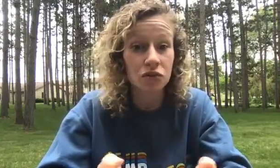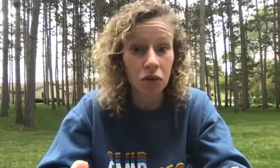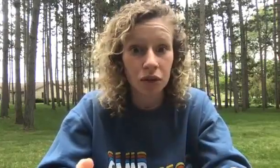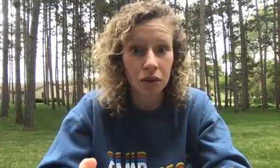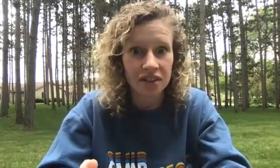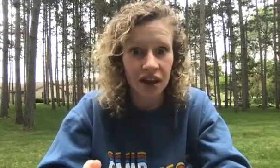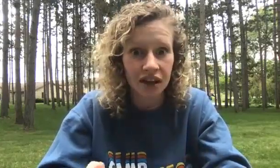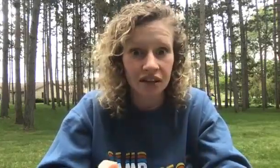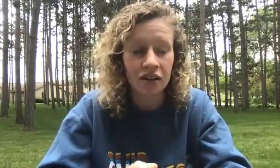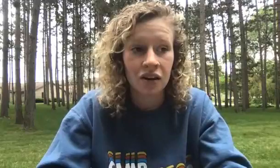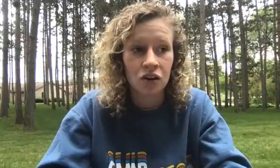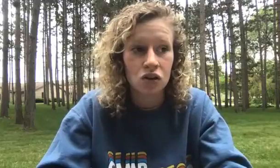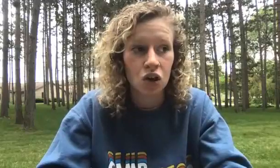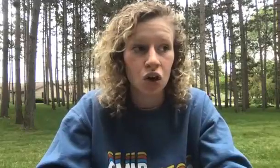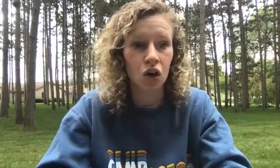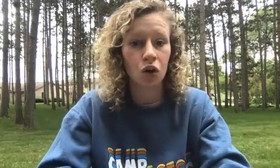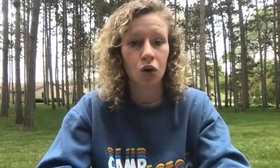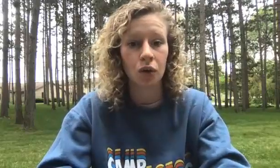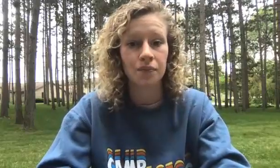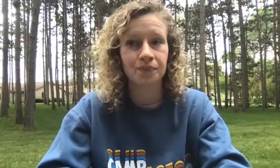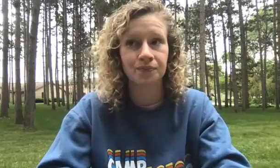know a sign, so